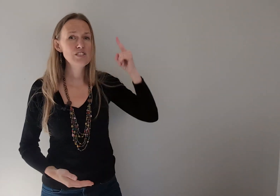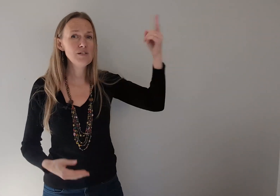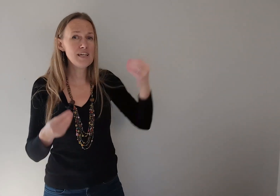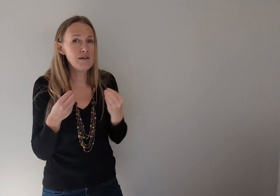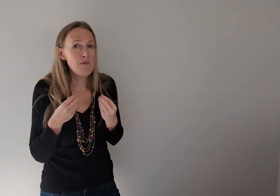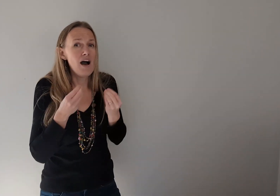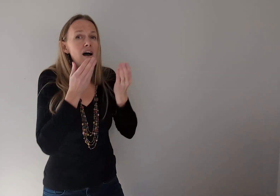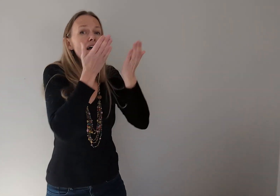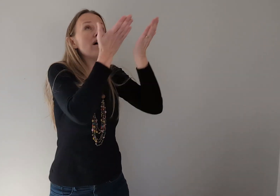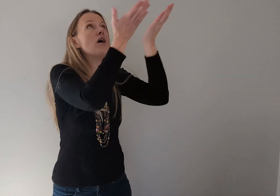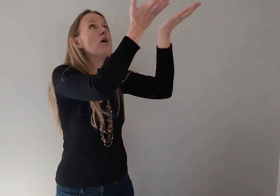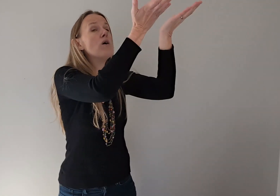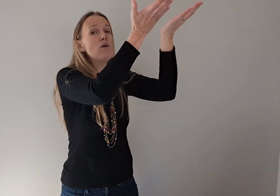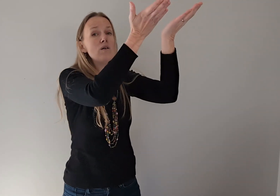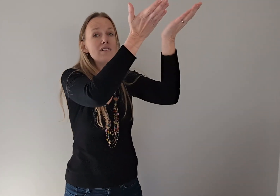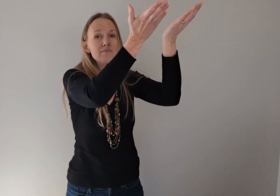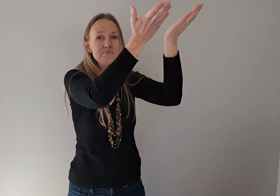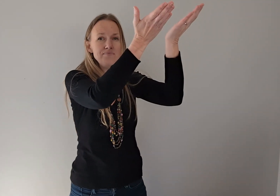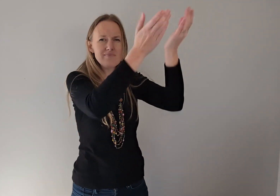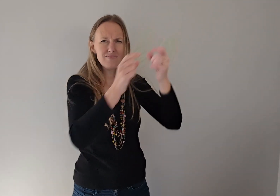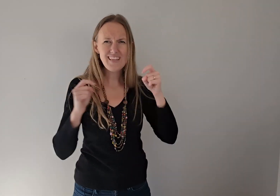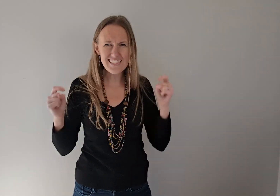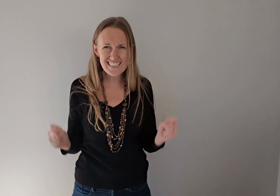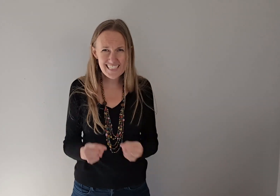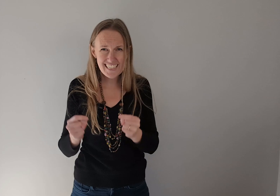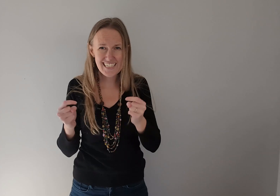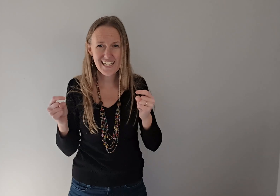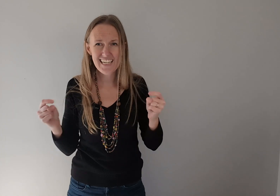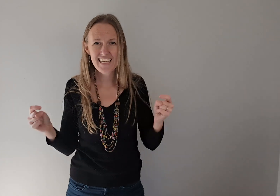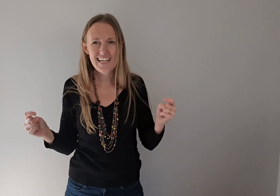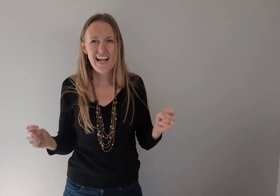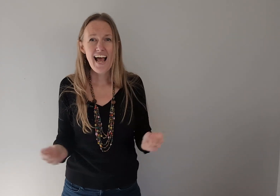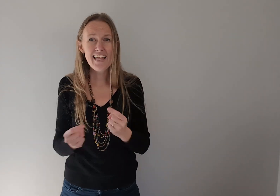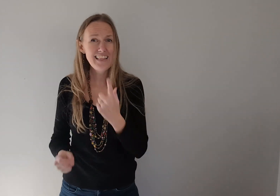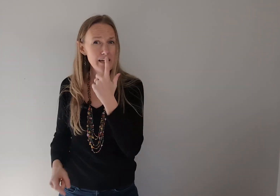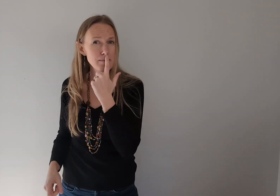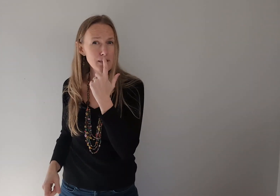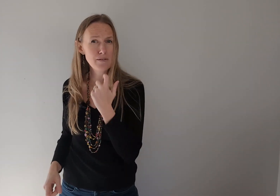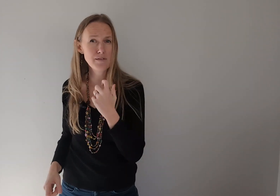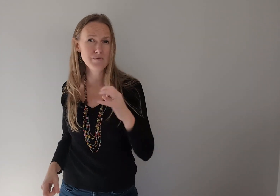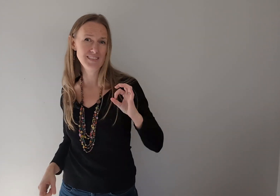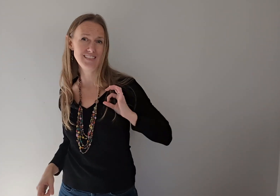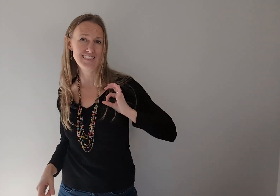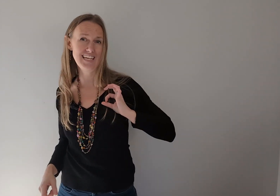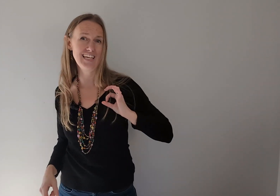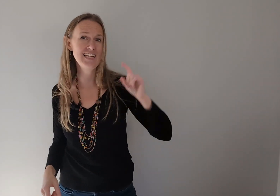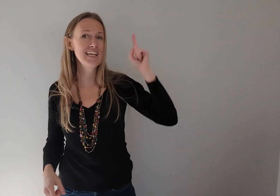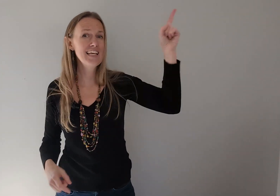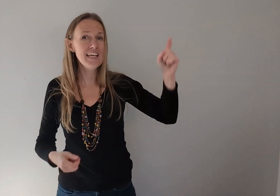to him I owe. Sin had left a crimson stain.